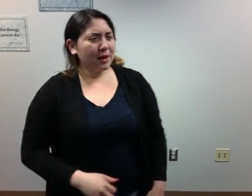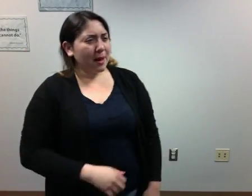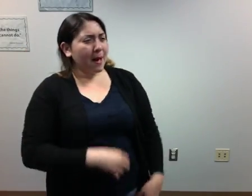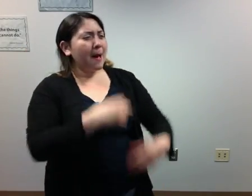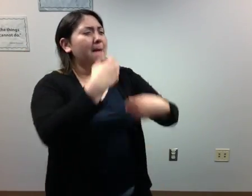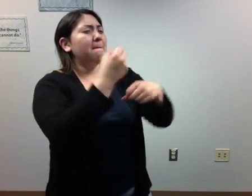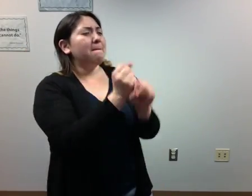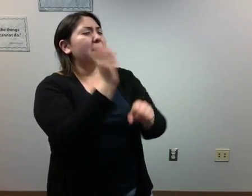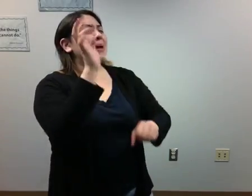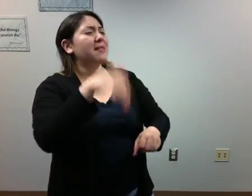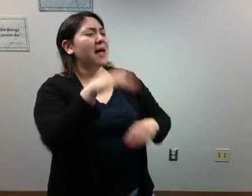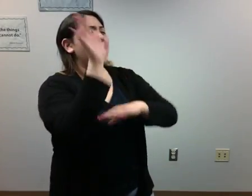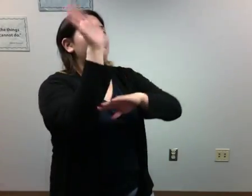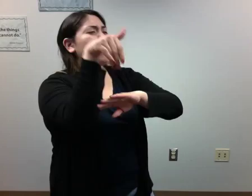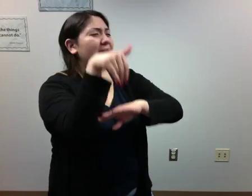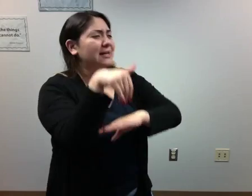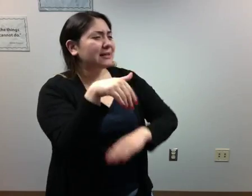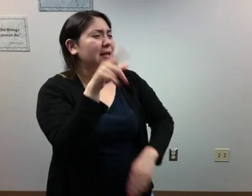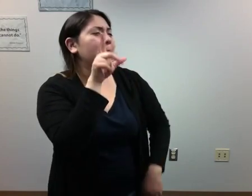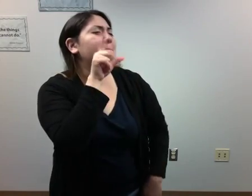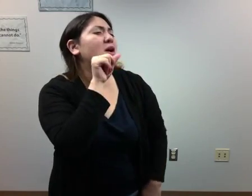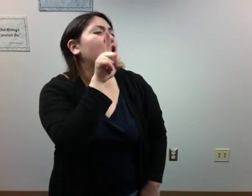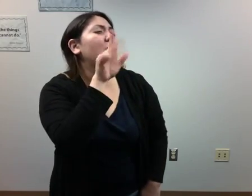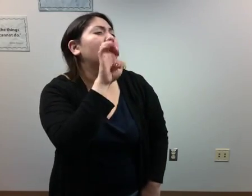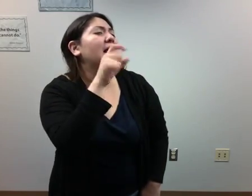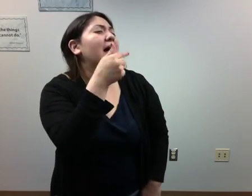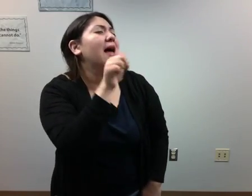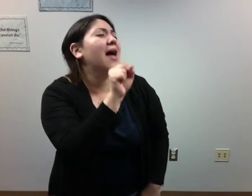that basket, bird legs."